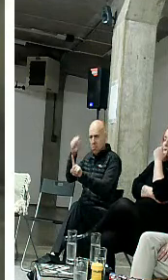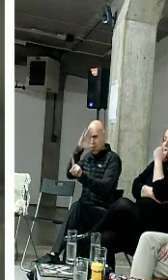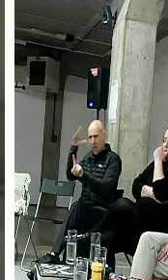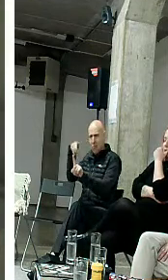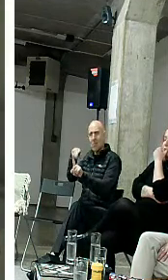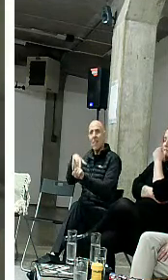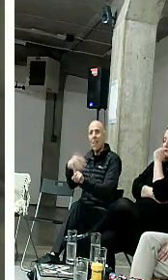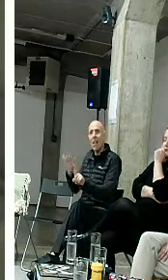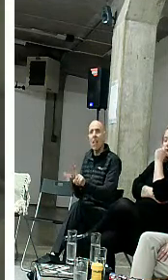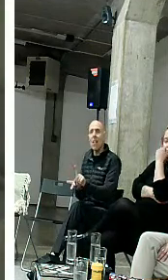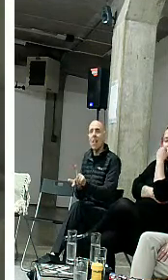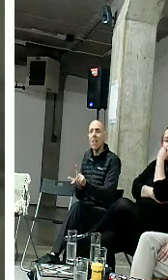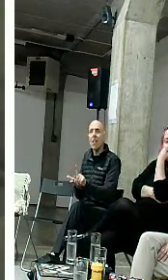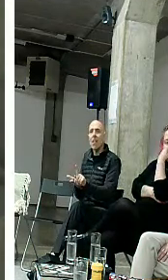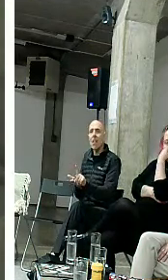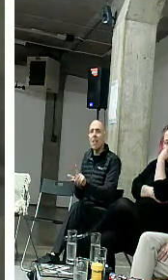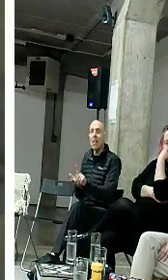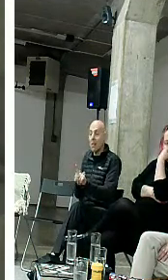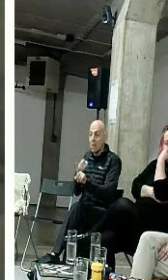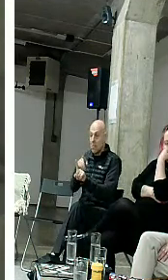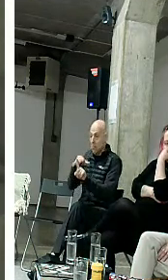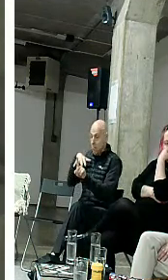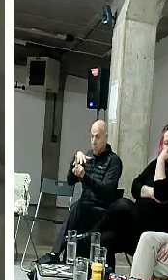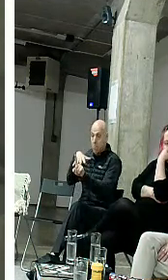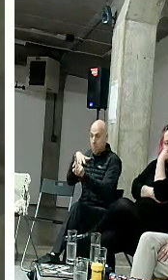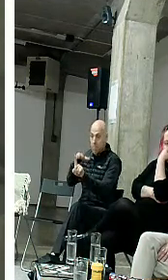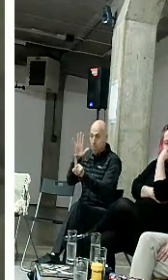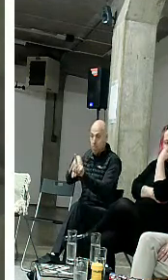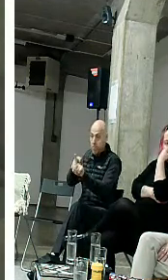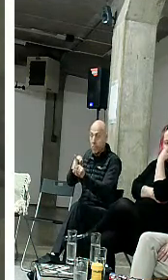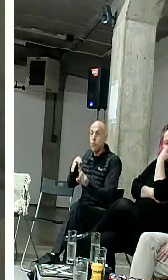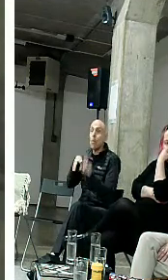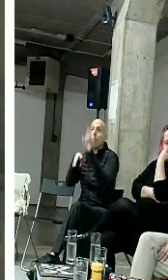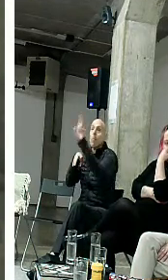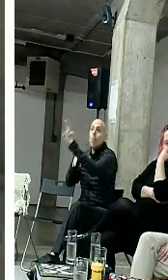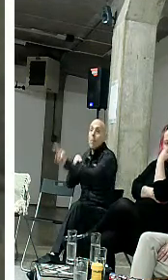feeling then. And he jumped into the canal.